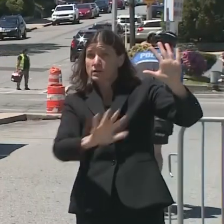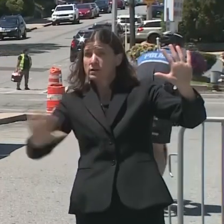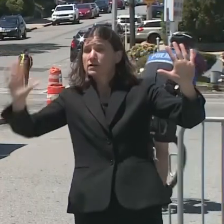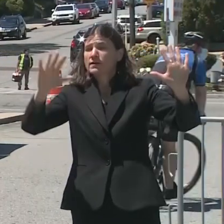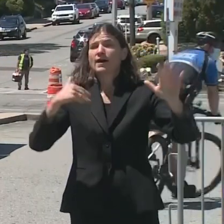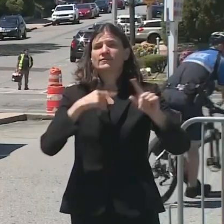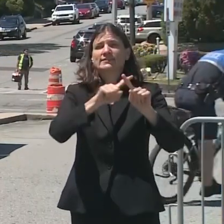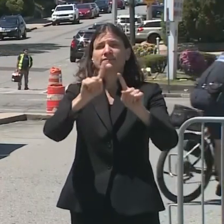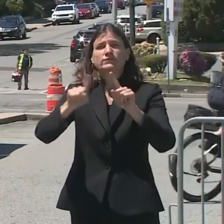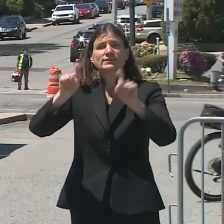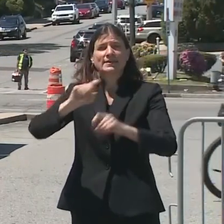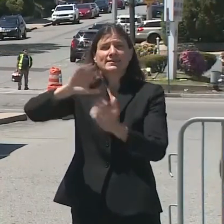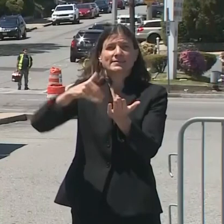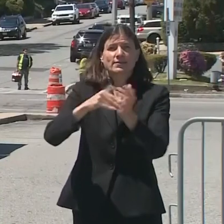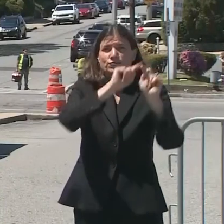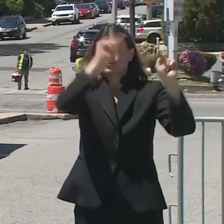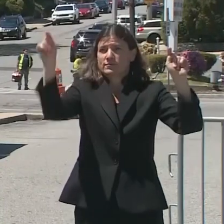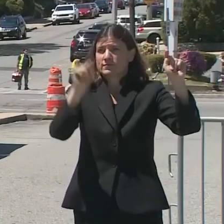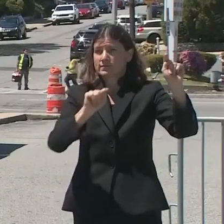for many people.